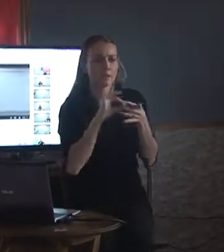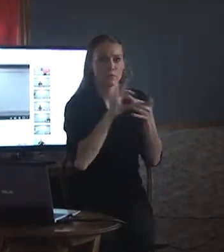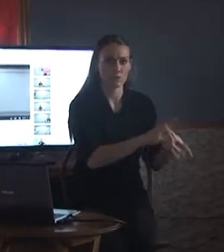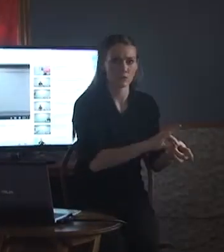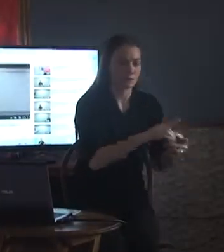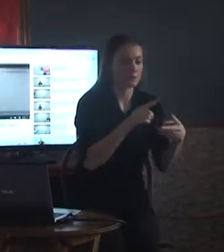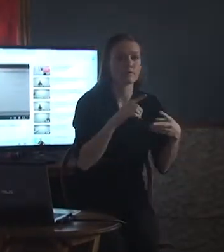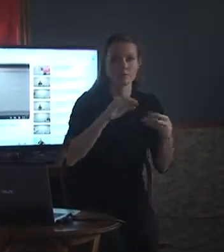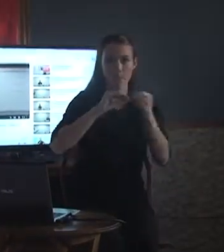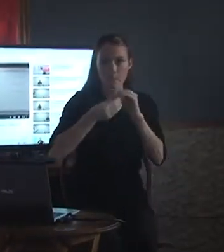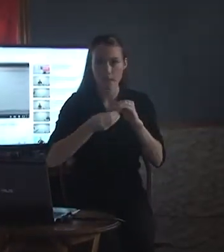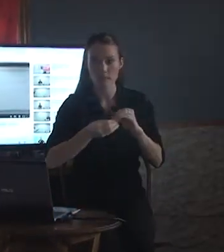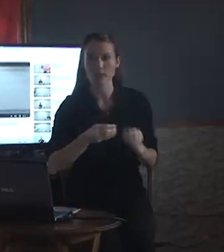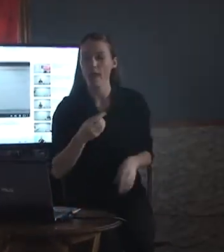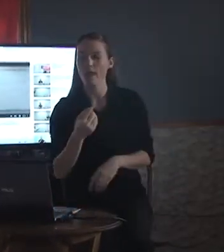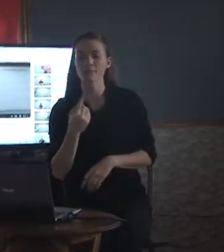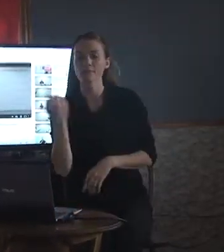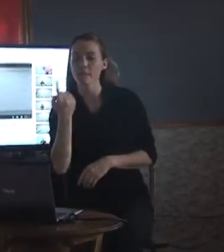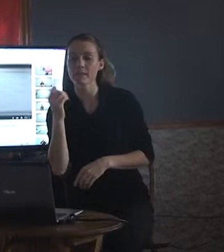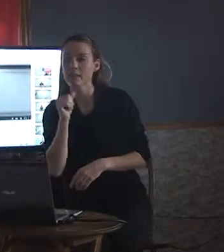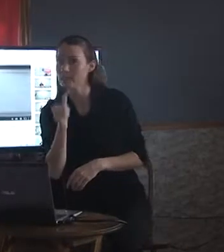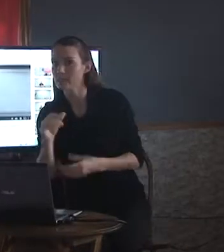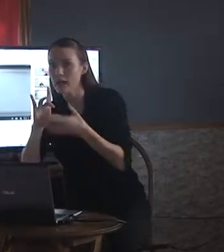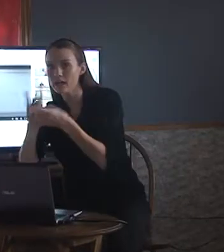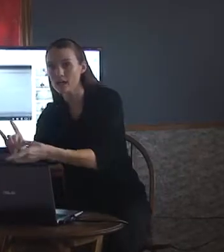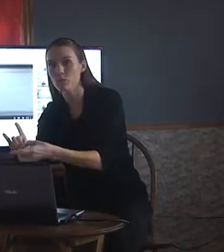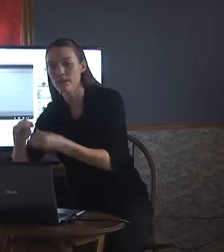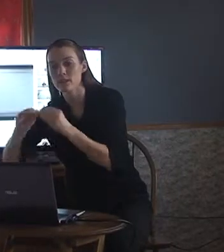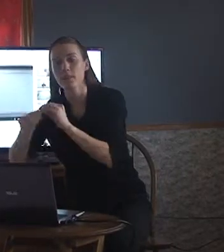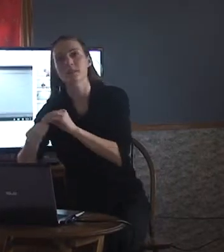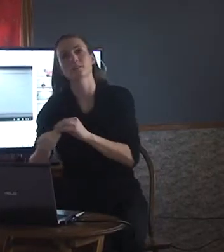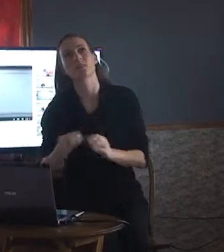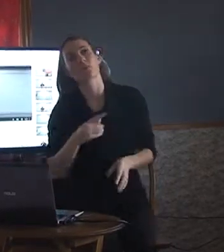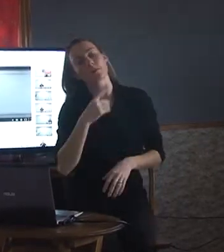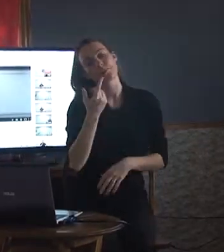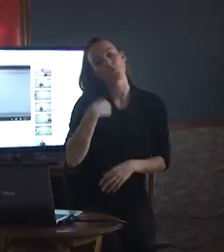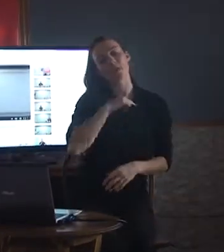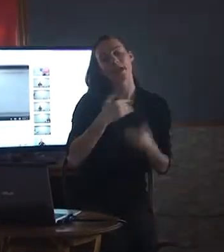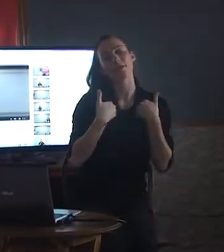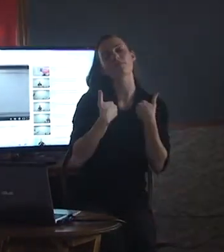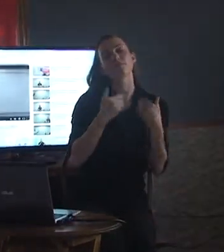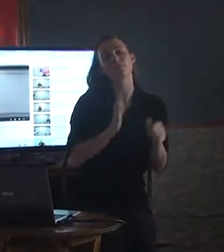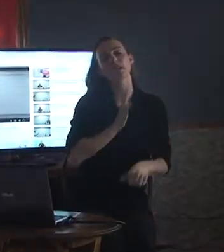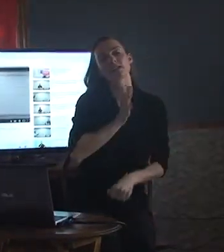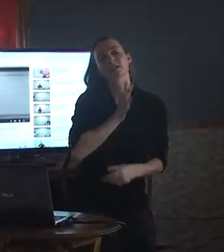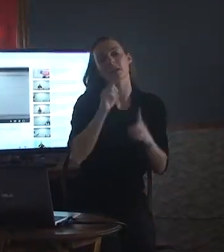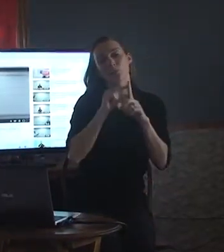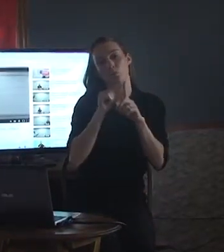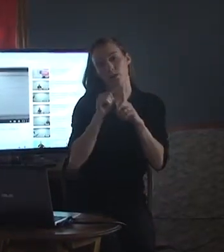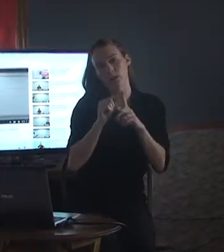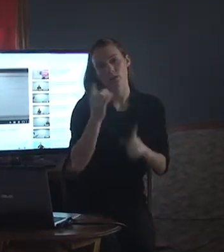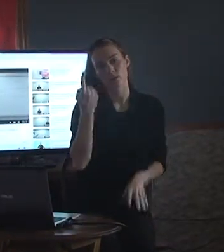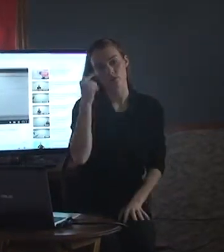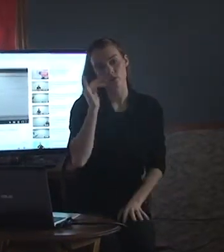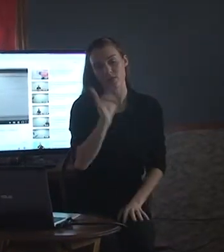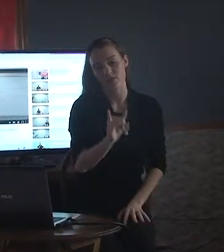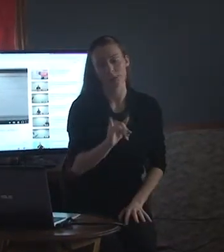doesn't have to do with numbers. And two kind of fancy sounding words for that. It really doesn't mean anything besides numbers and non-numbers,